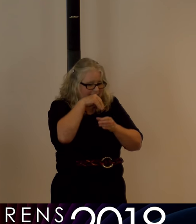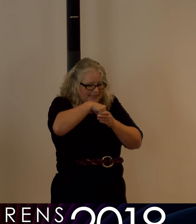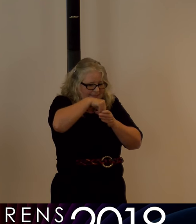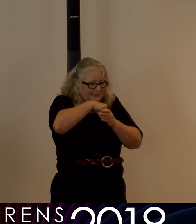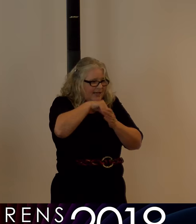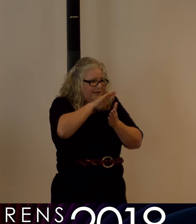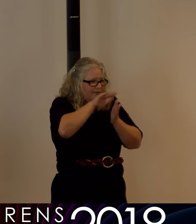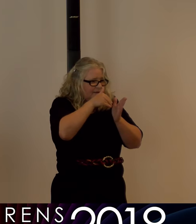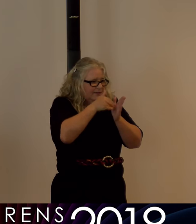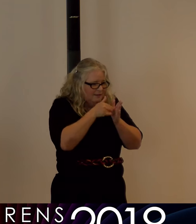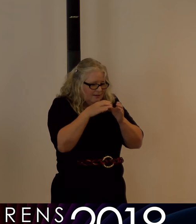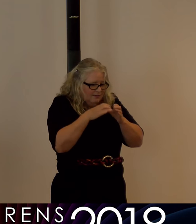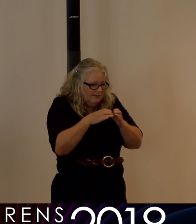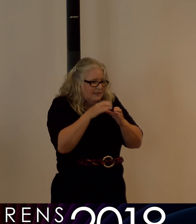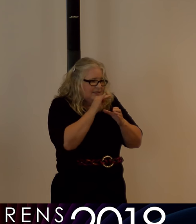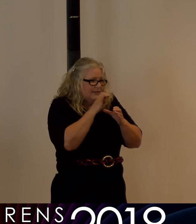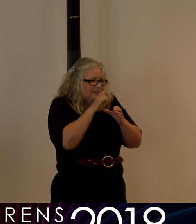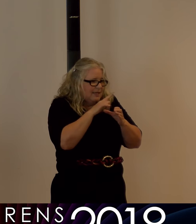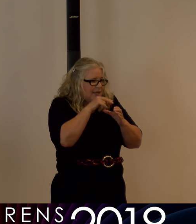Yeah.